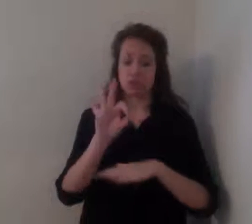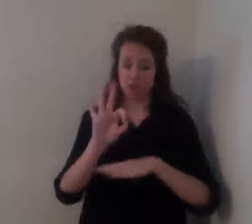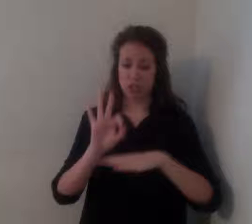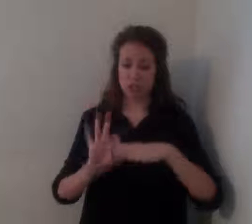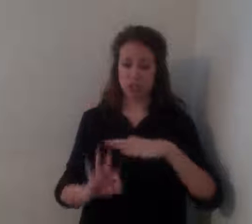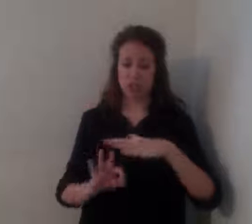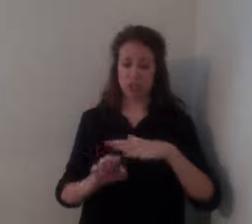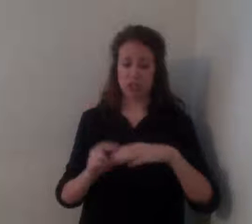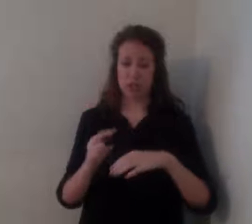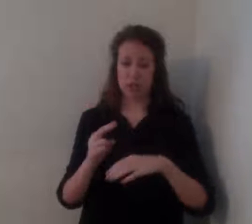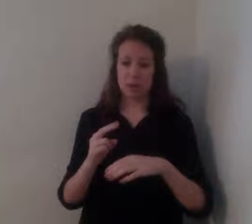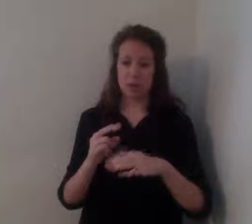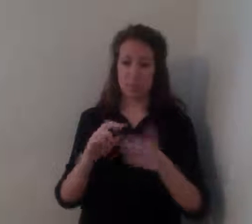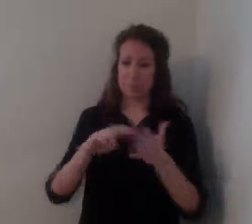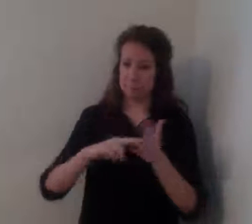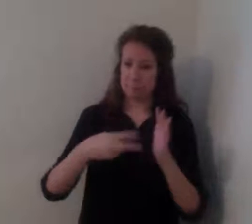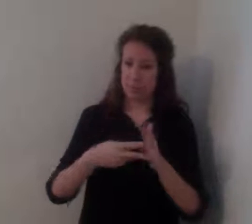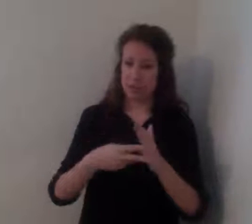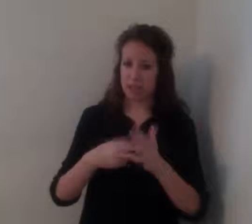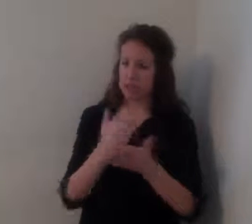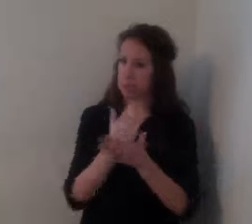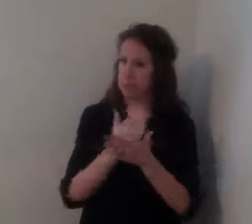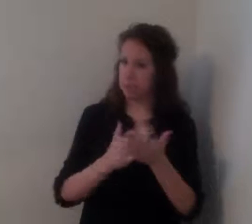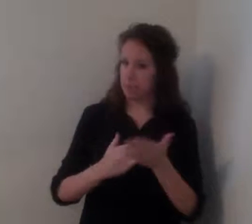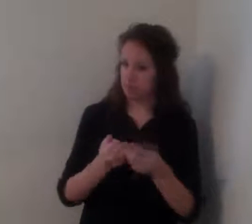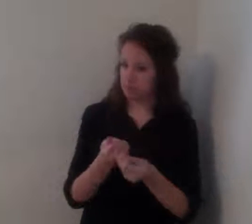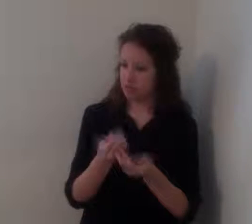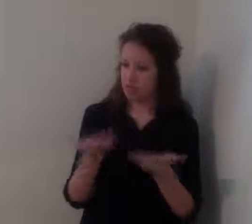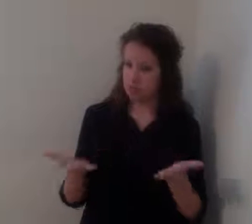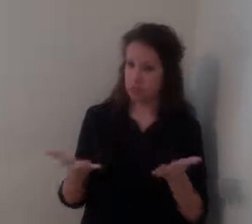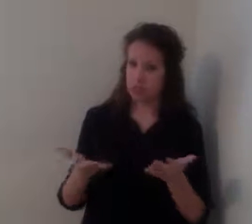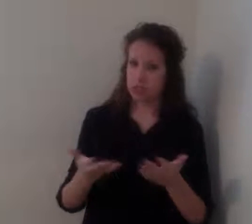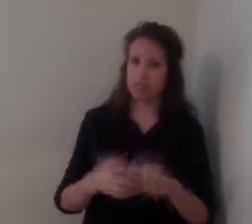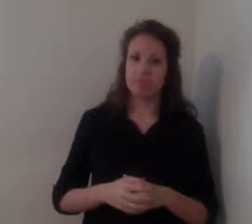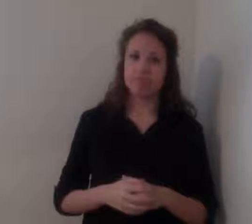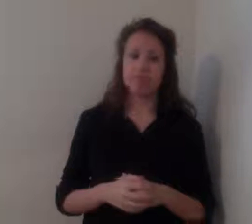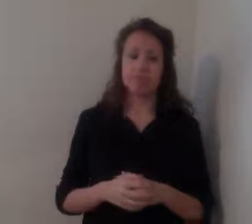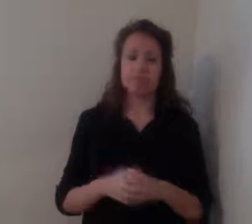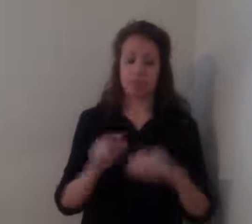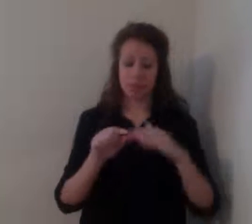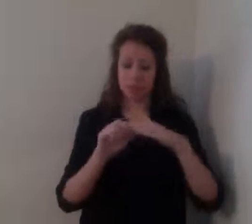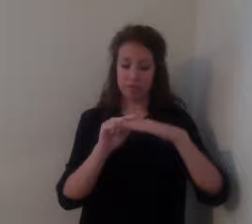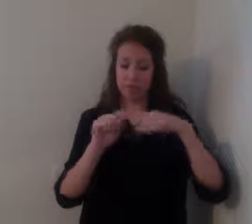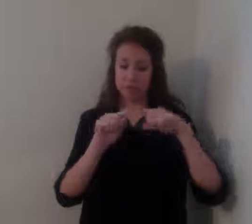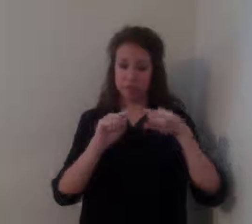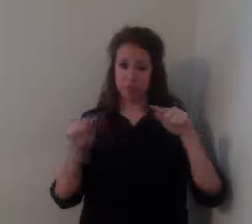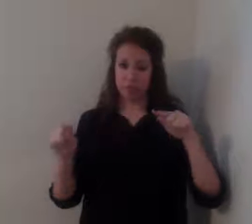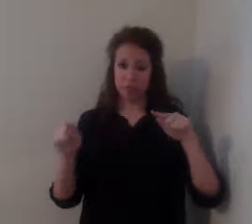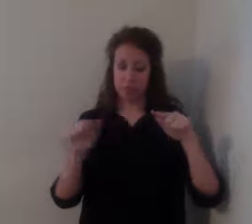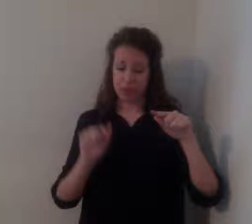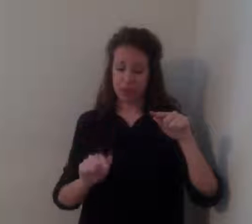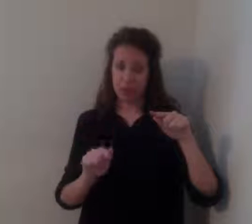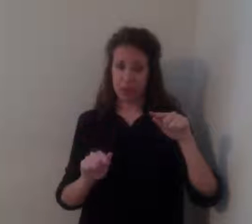on the bottom tells us how many parts that something is divided into. The number on top tells us how many of those parts we have.